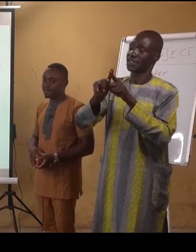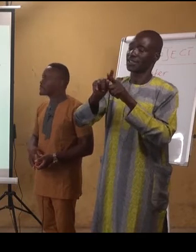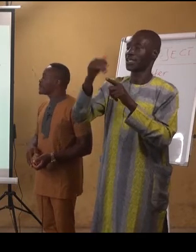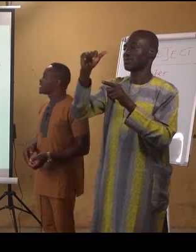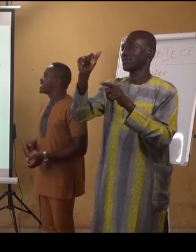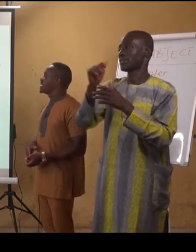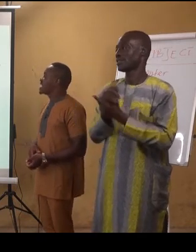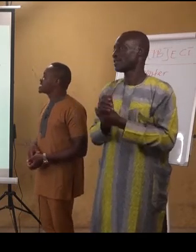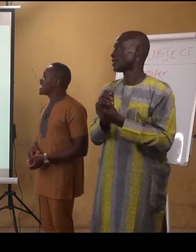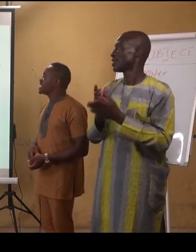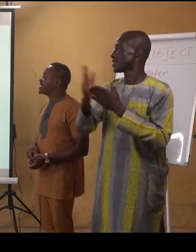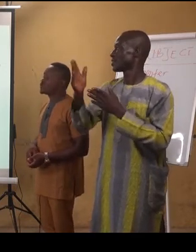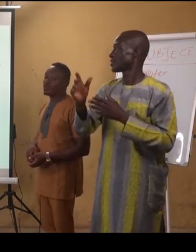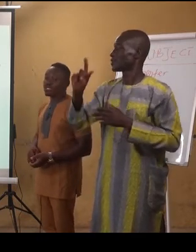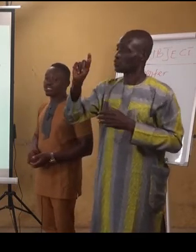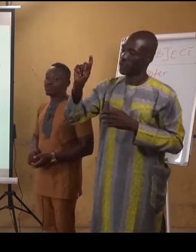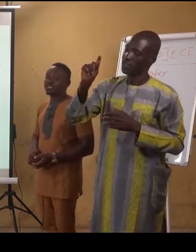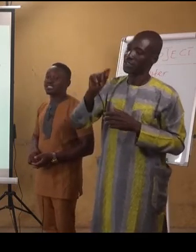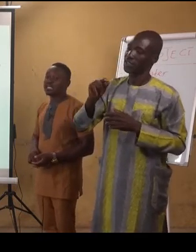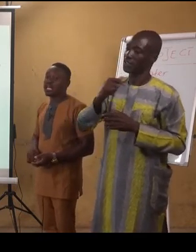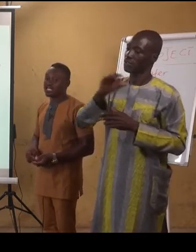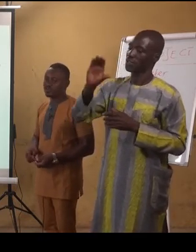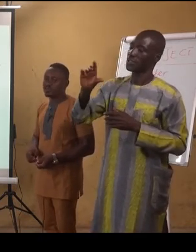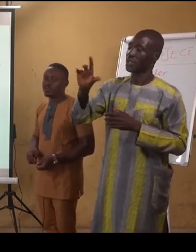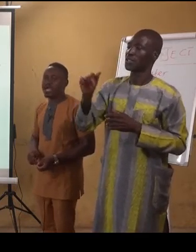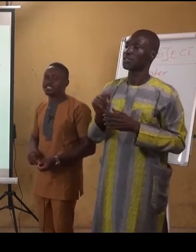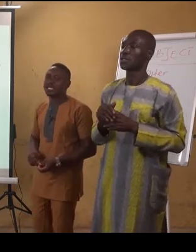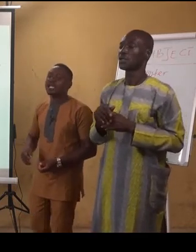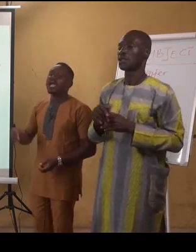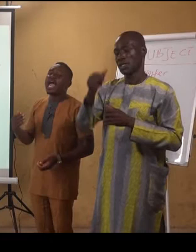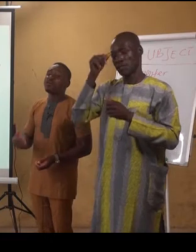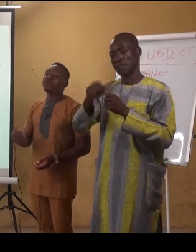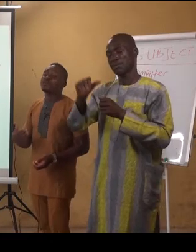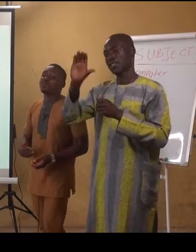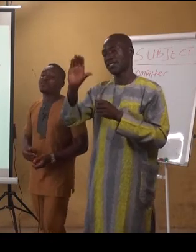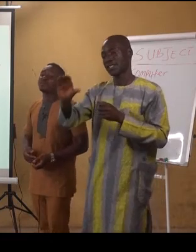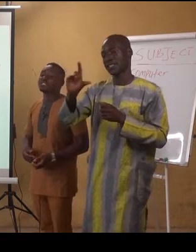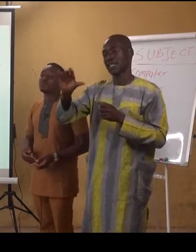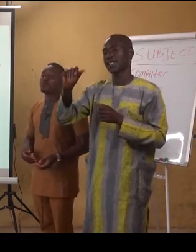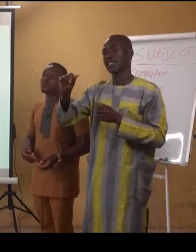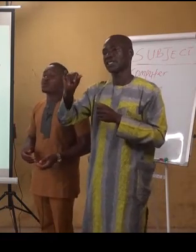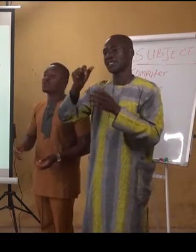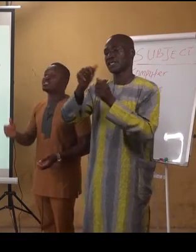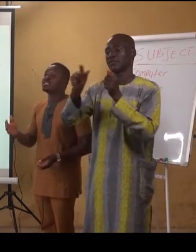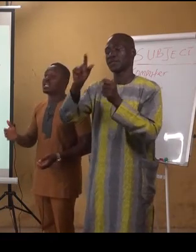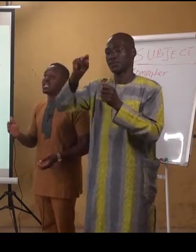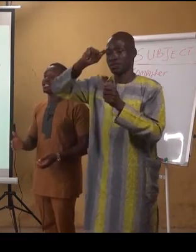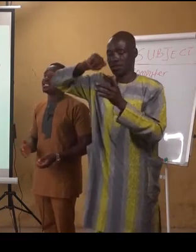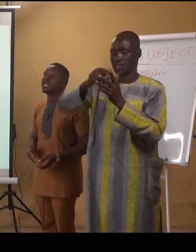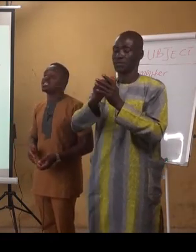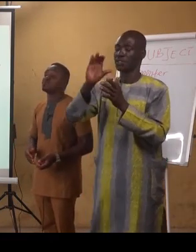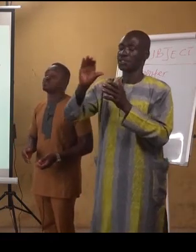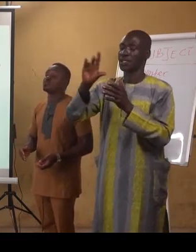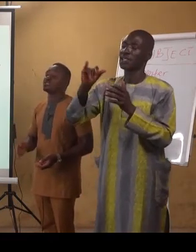10. Then the next line is 20, which is CLS. Remember I said every program must start with what we call